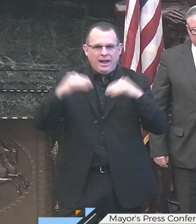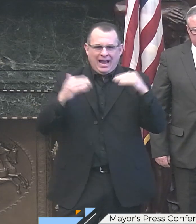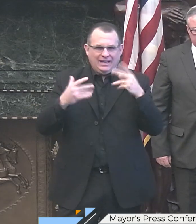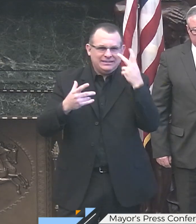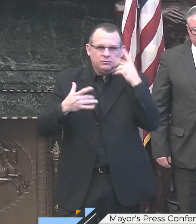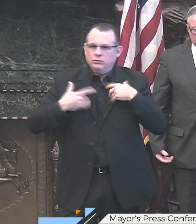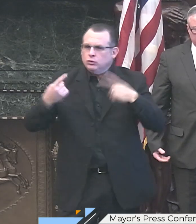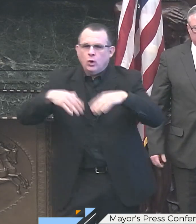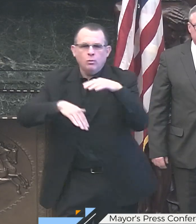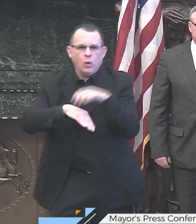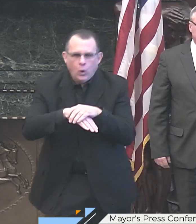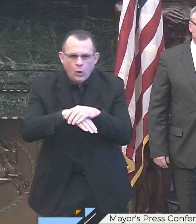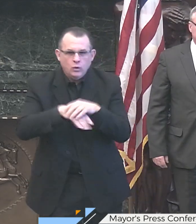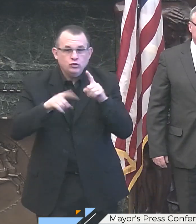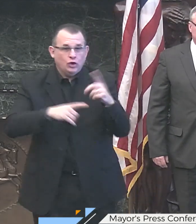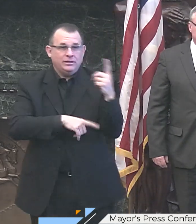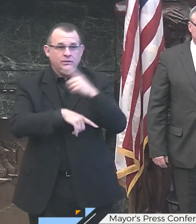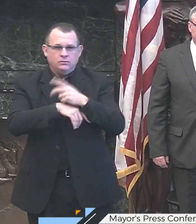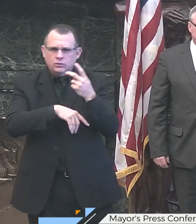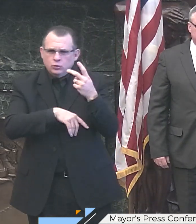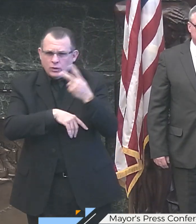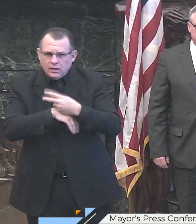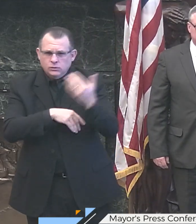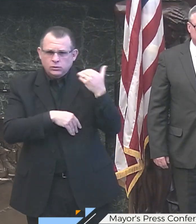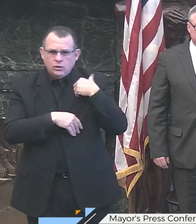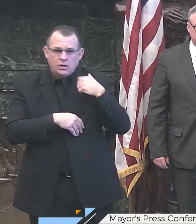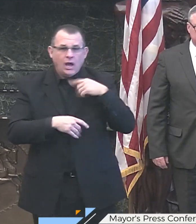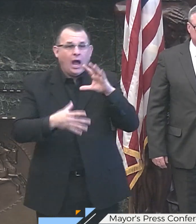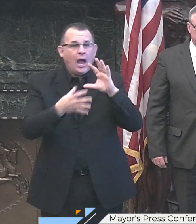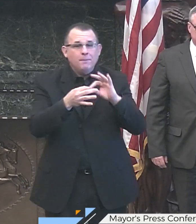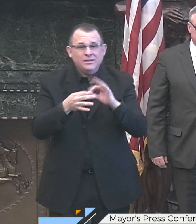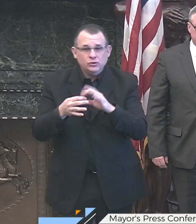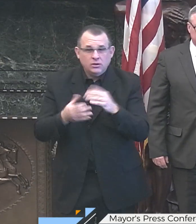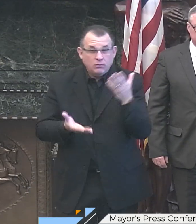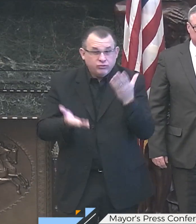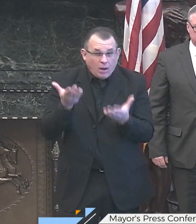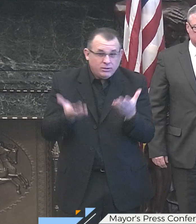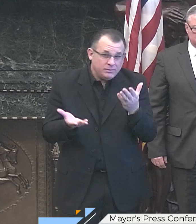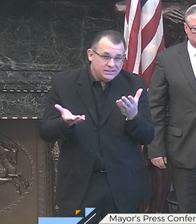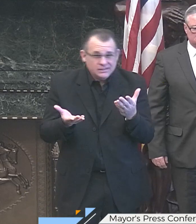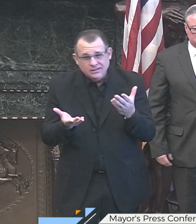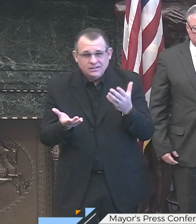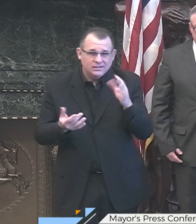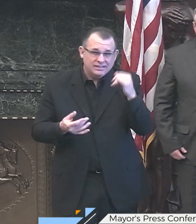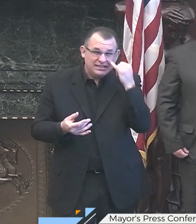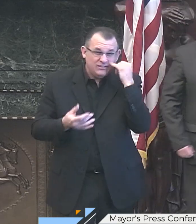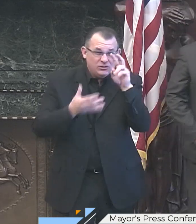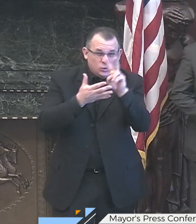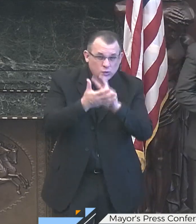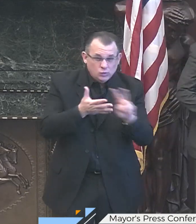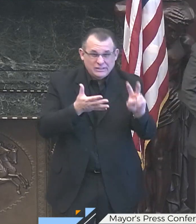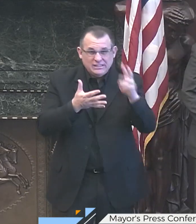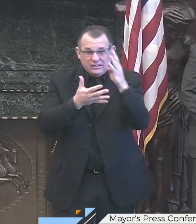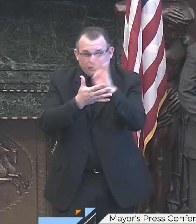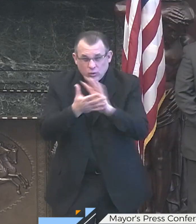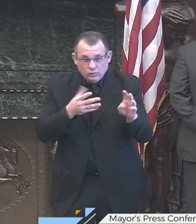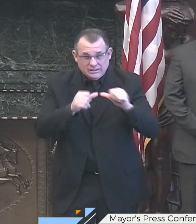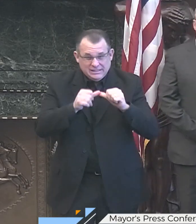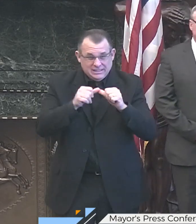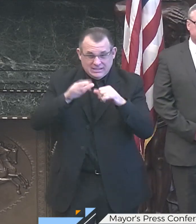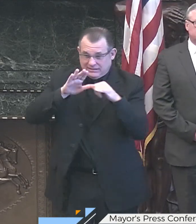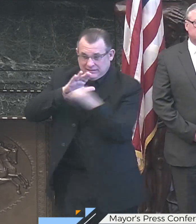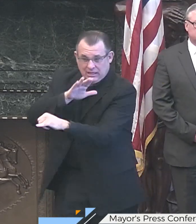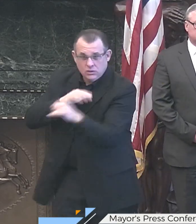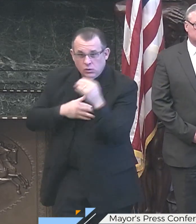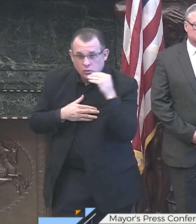couple days ago that perhaps, maybe, after we do this for 2 to 4 weeks, we might see signs of the curve starting to